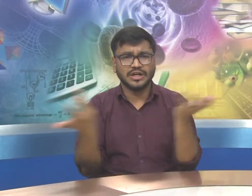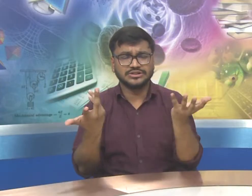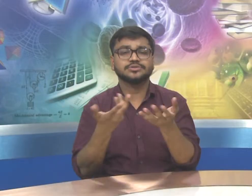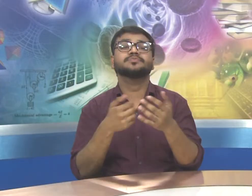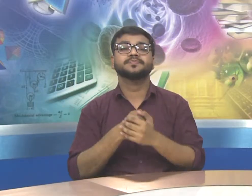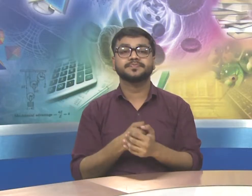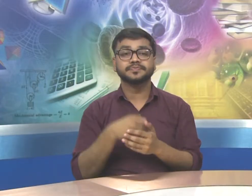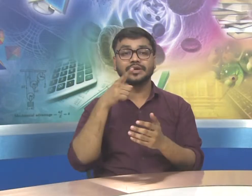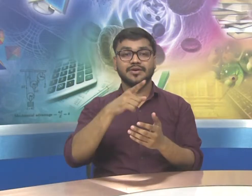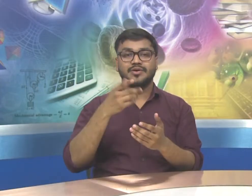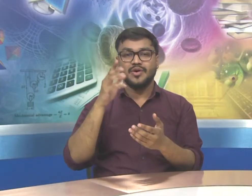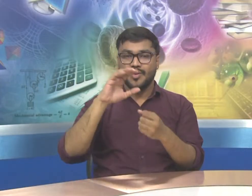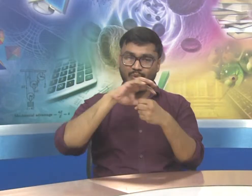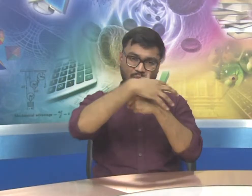This shows that